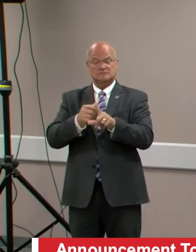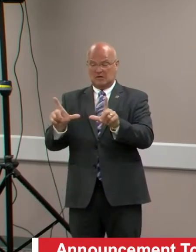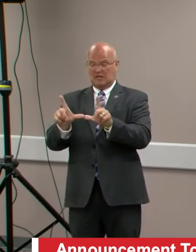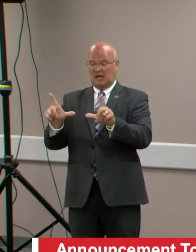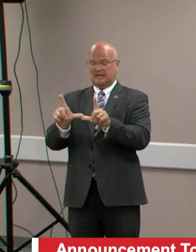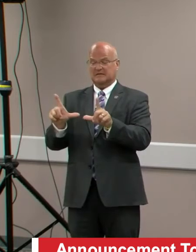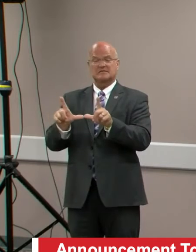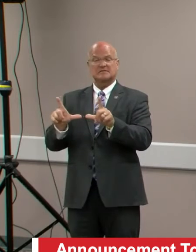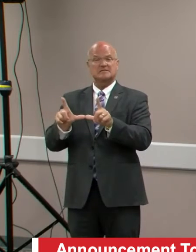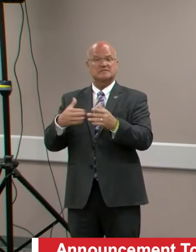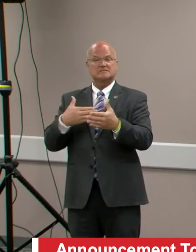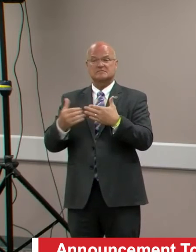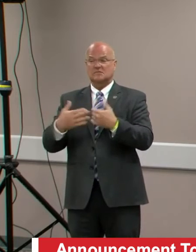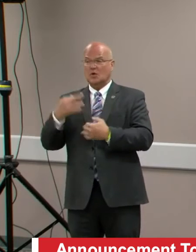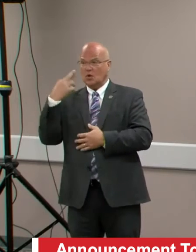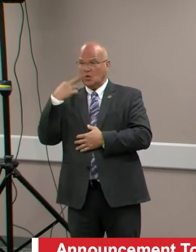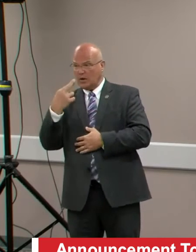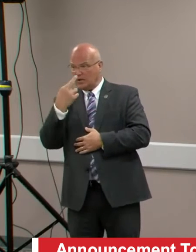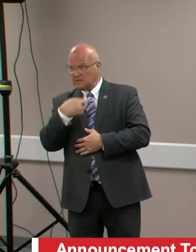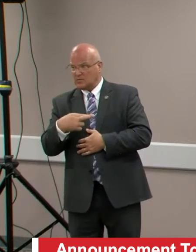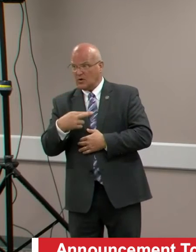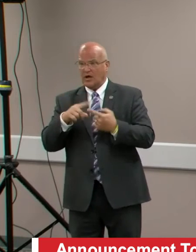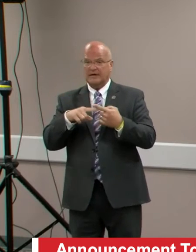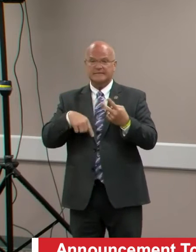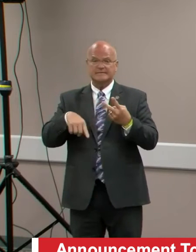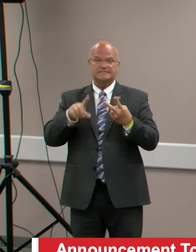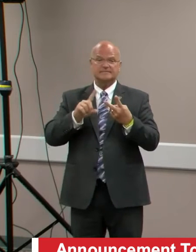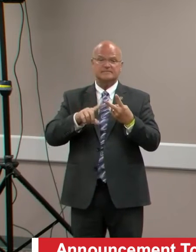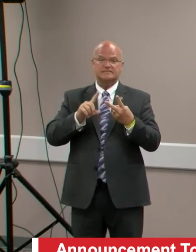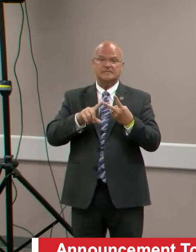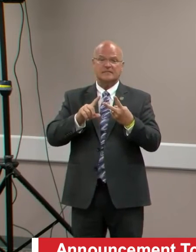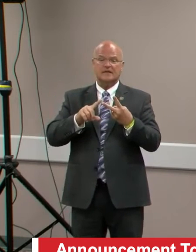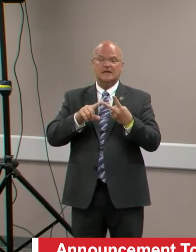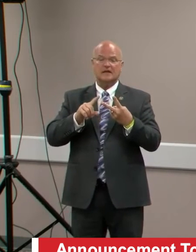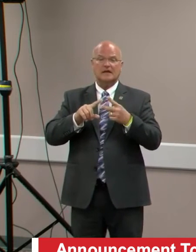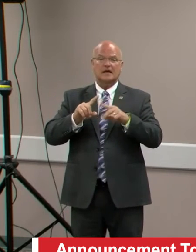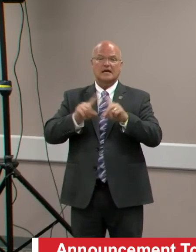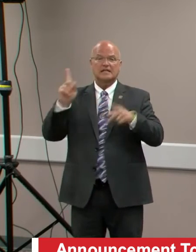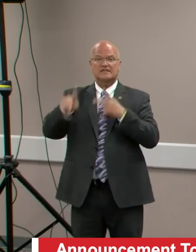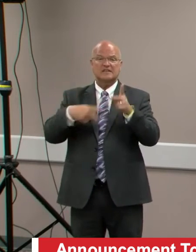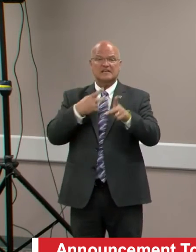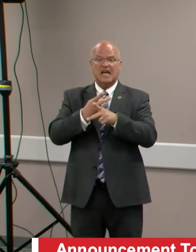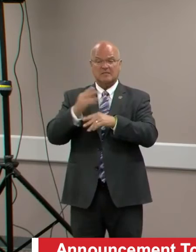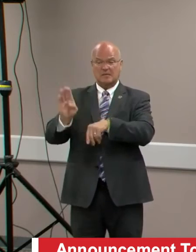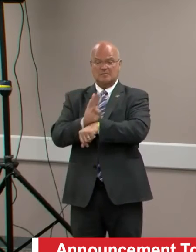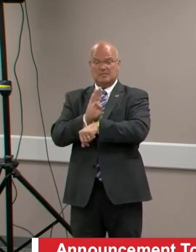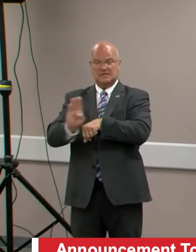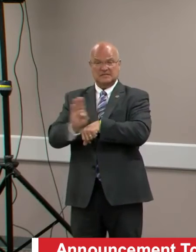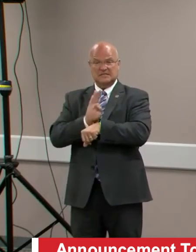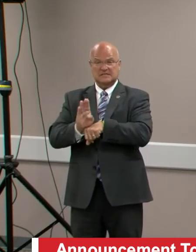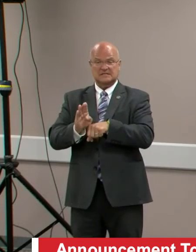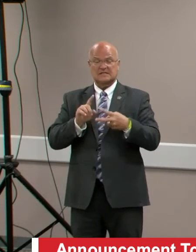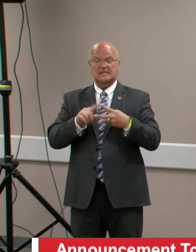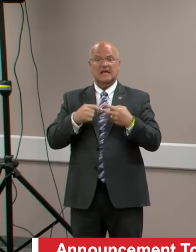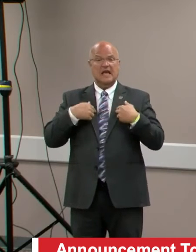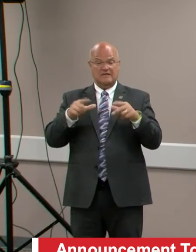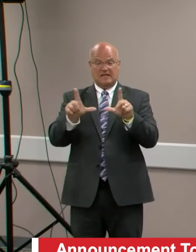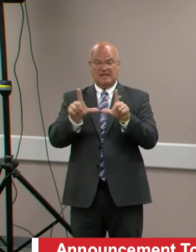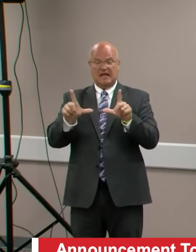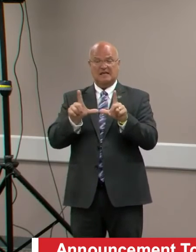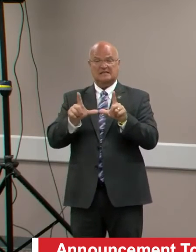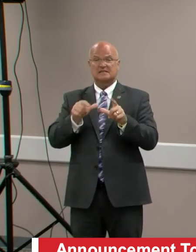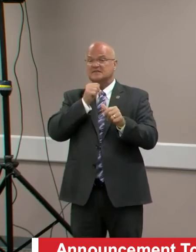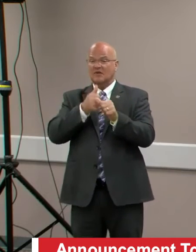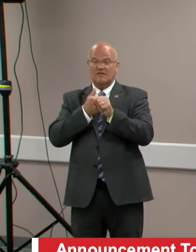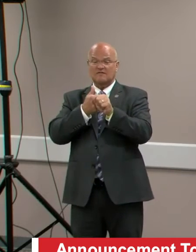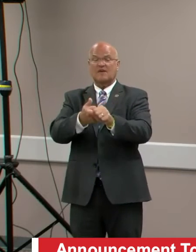licensed, whether it's a restaurant or whether it is a different type of facility. If they have a license, then if